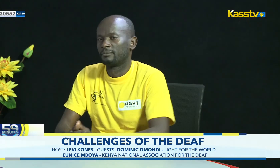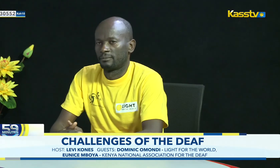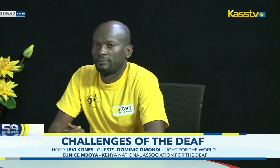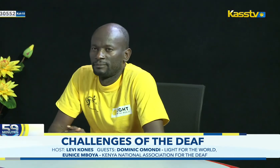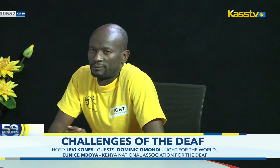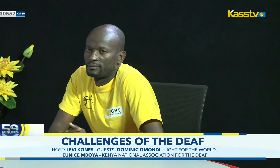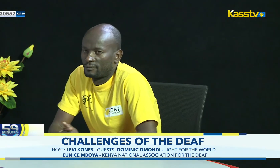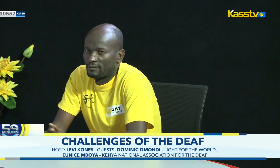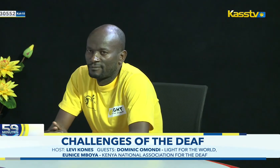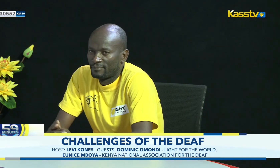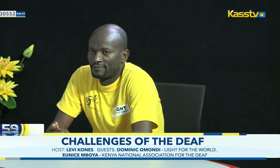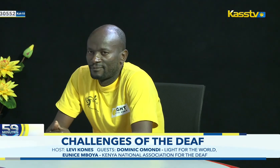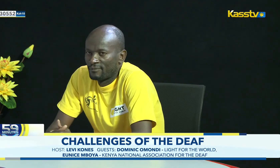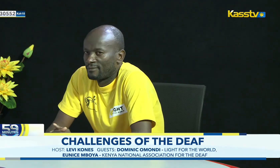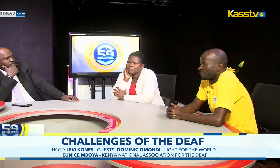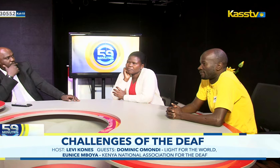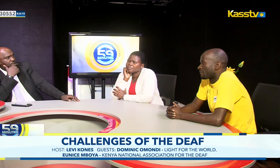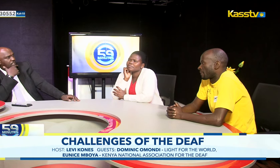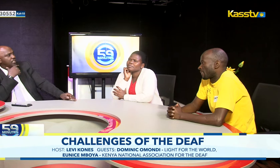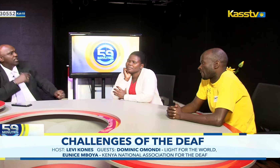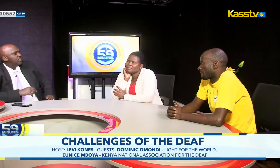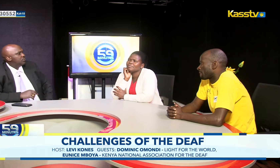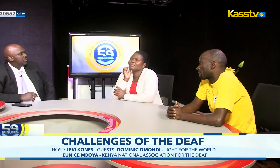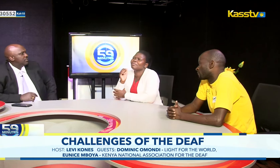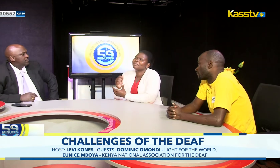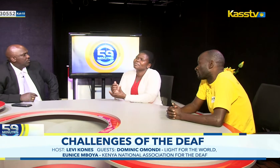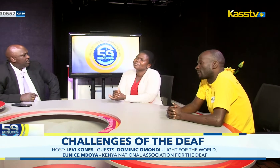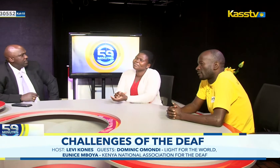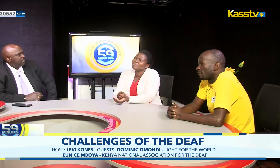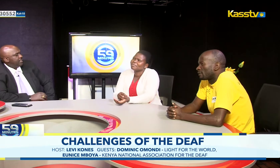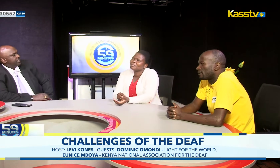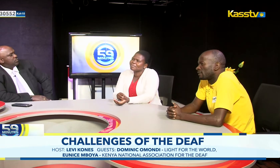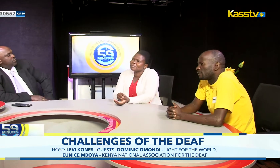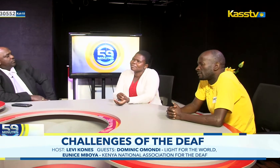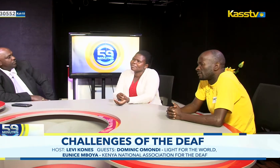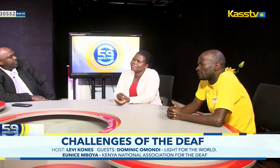Inclusive of training, yeah. Okay. Yes. And Eunice, your work at Kenya Association of the Deaf?